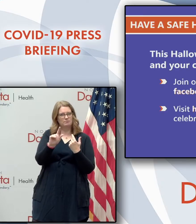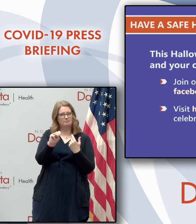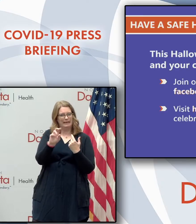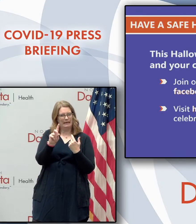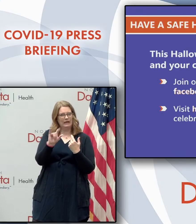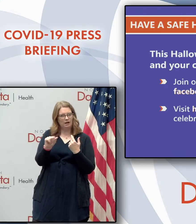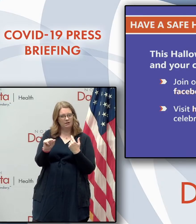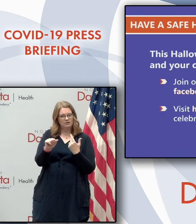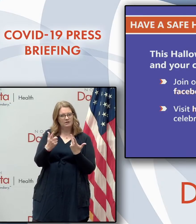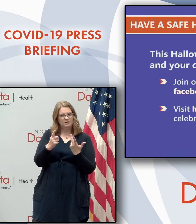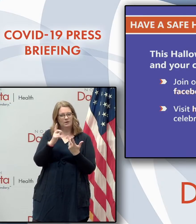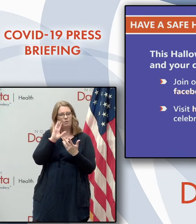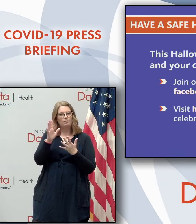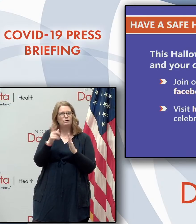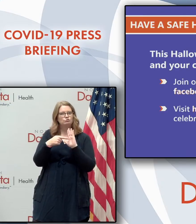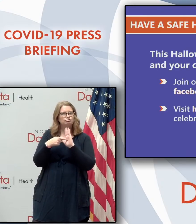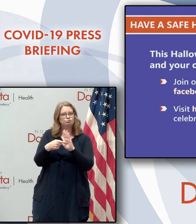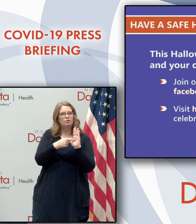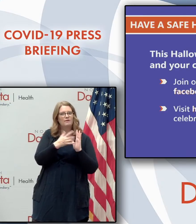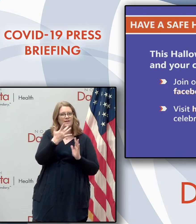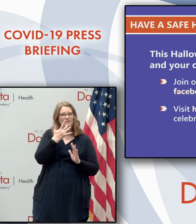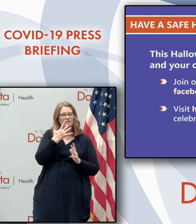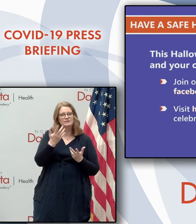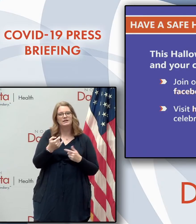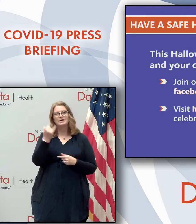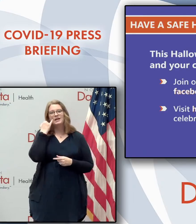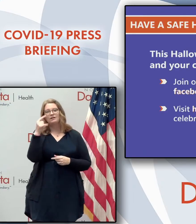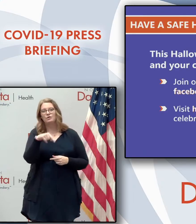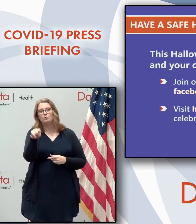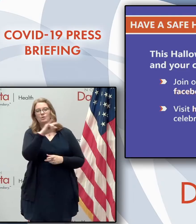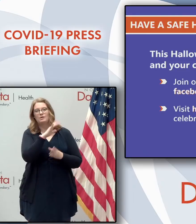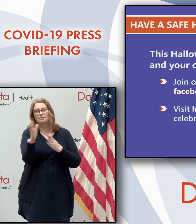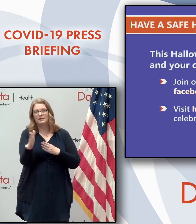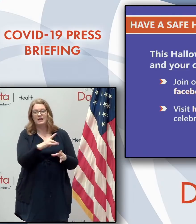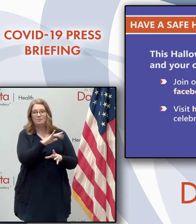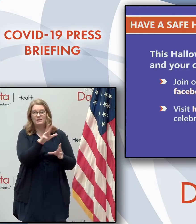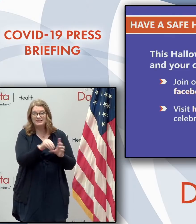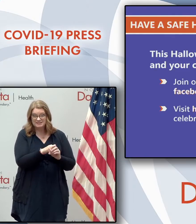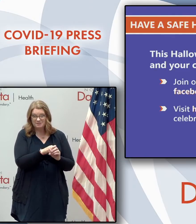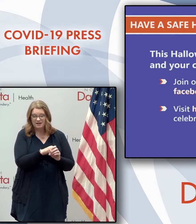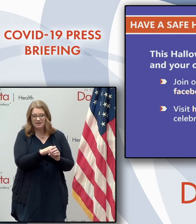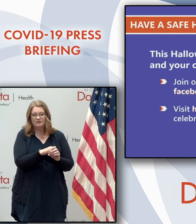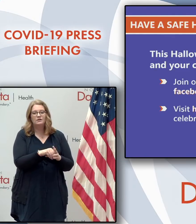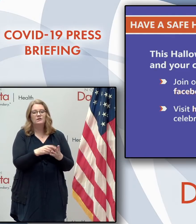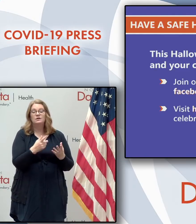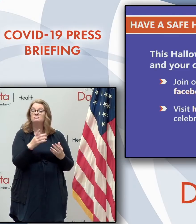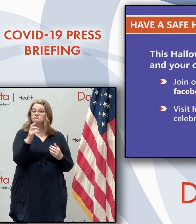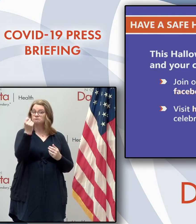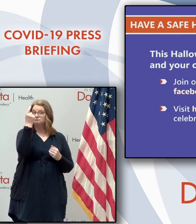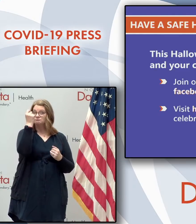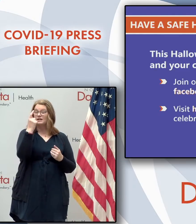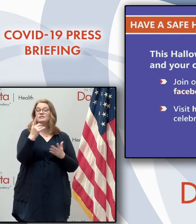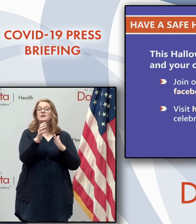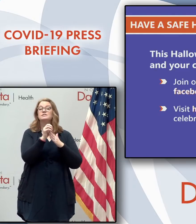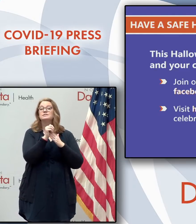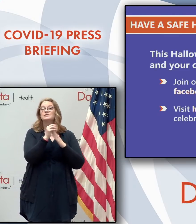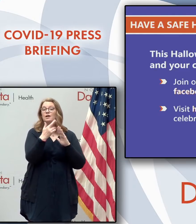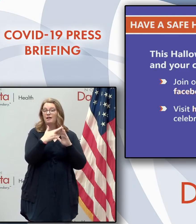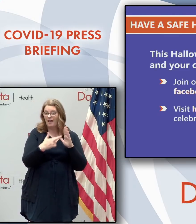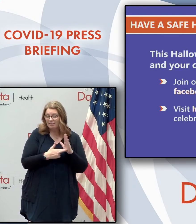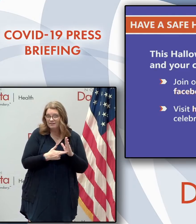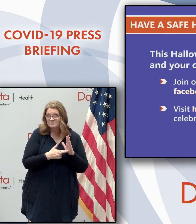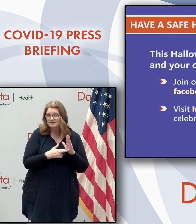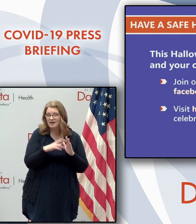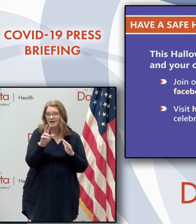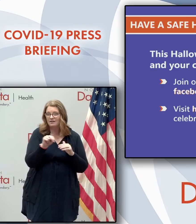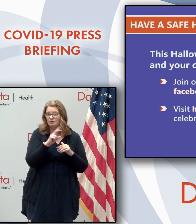if you are planning on participating, there are guidelines at the northdakotahealth.gov for tips on safe